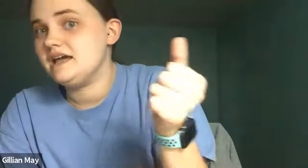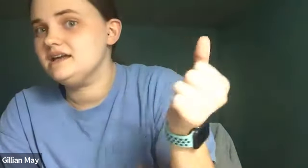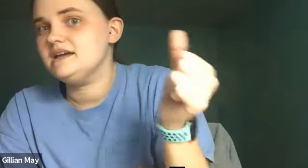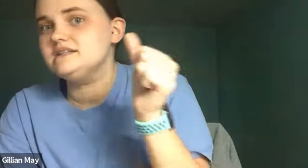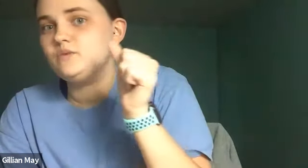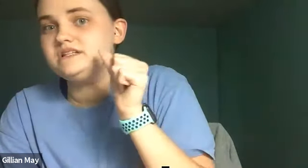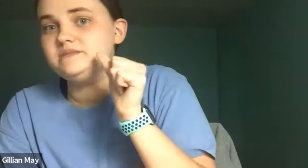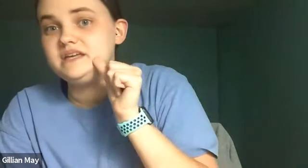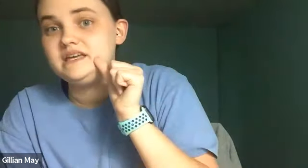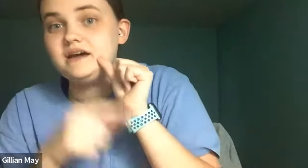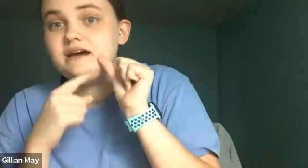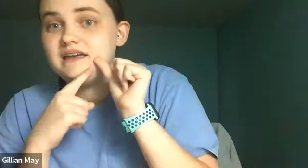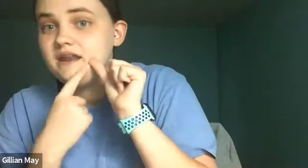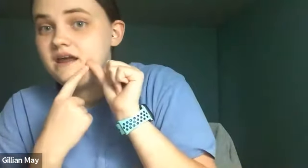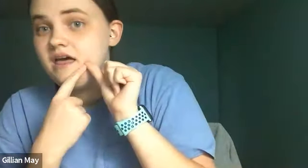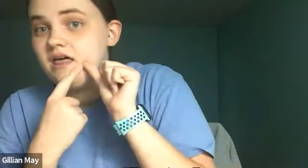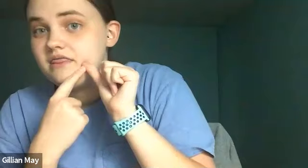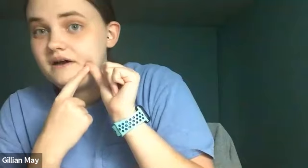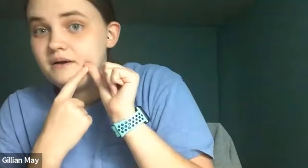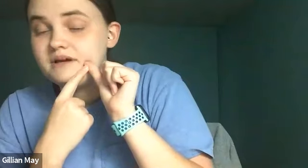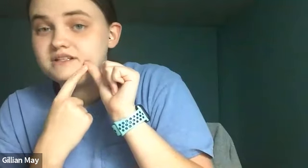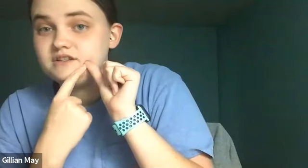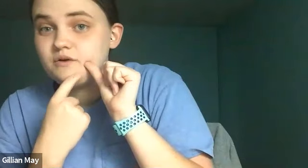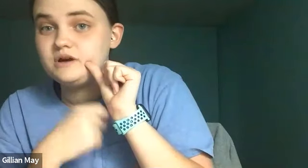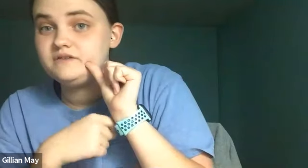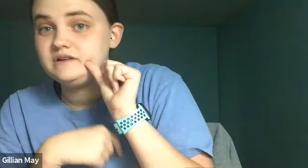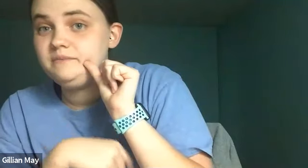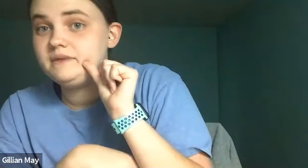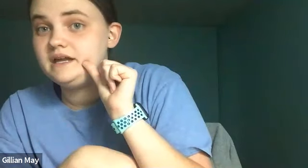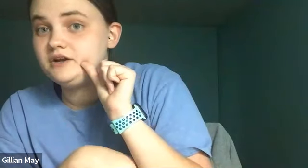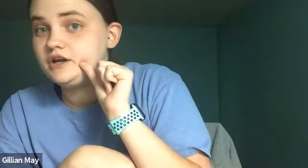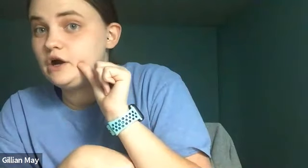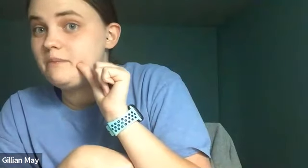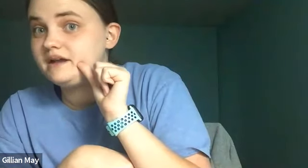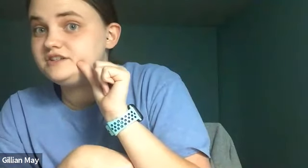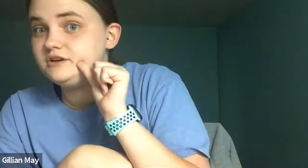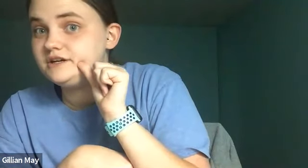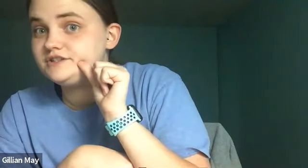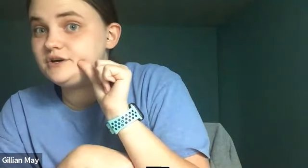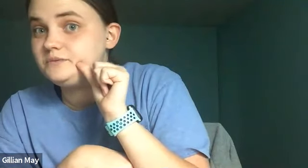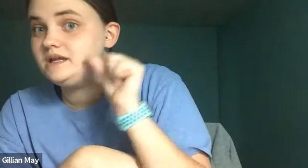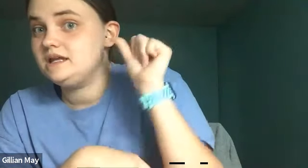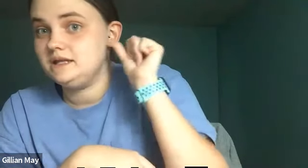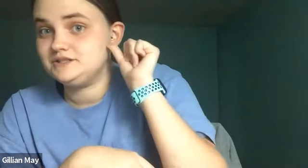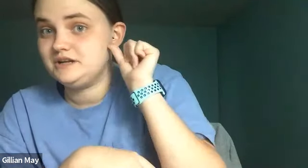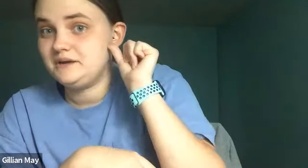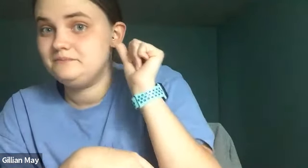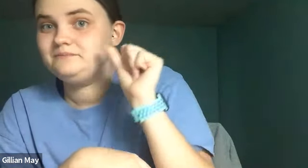Yesterday is going to be, again, thumb to the corner of your lip, and you're going to go back to your ear. So yesterday.